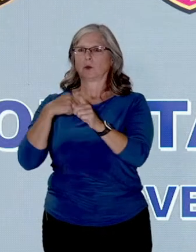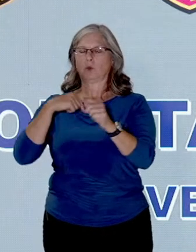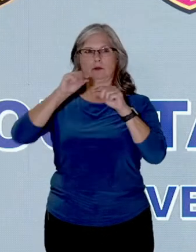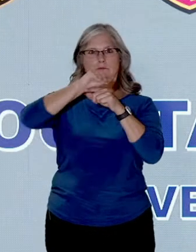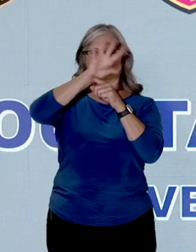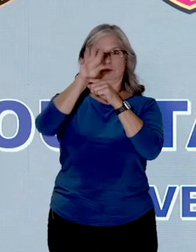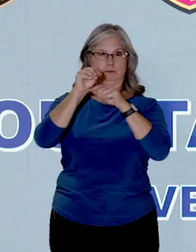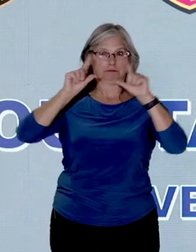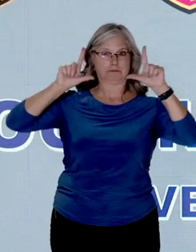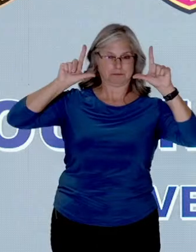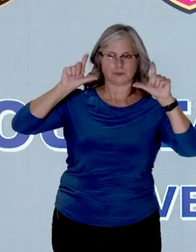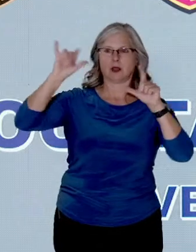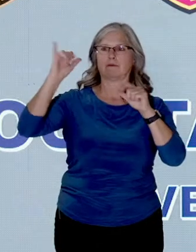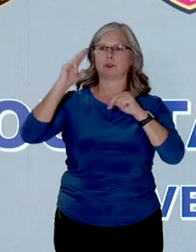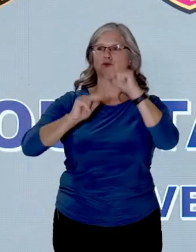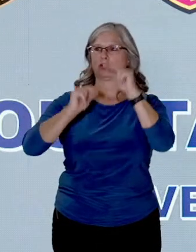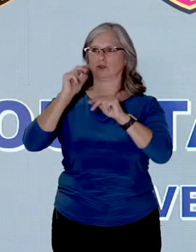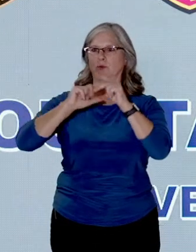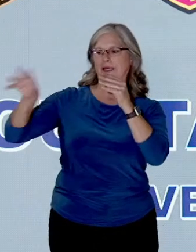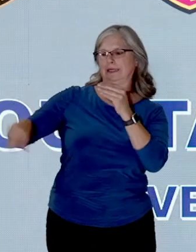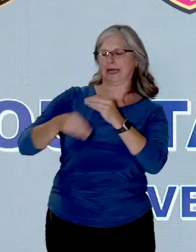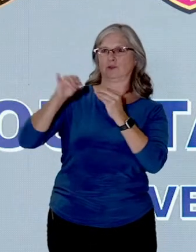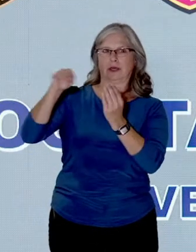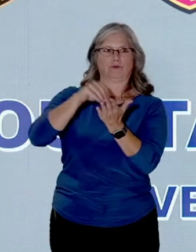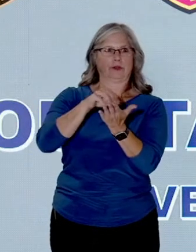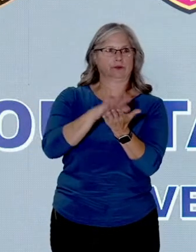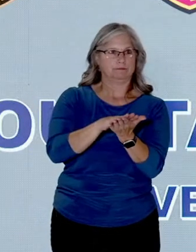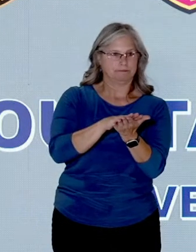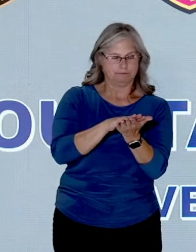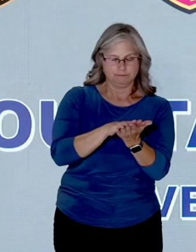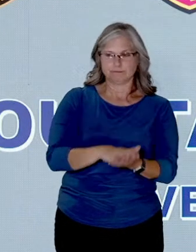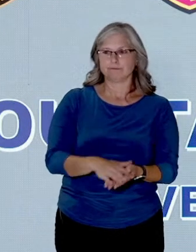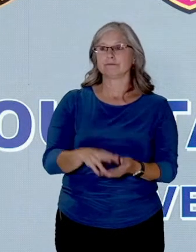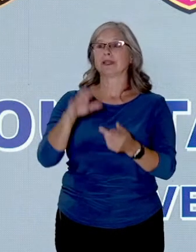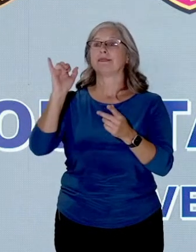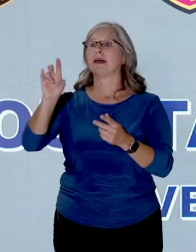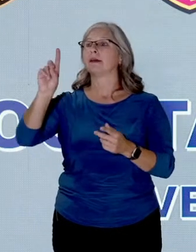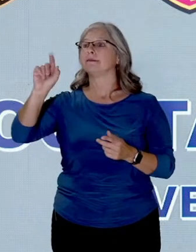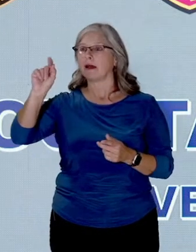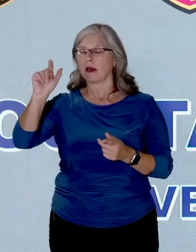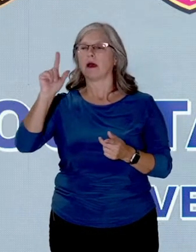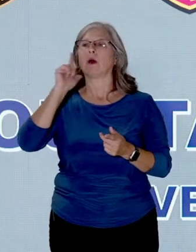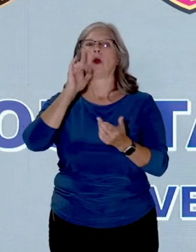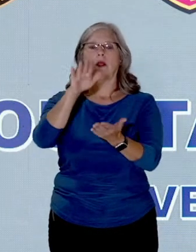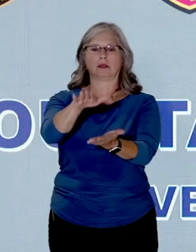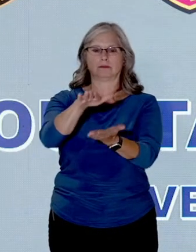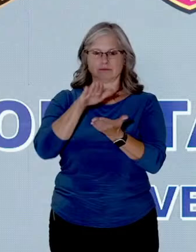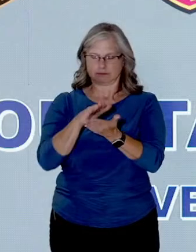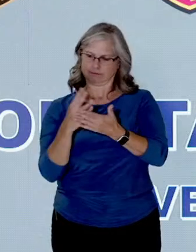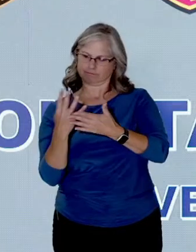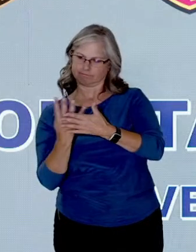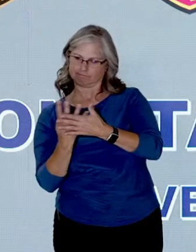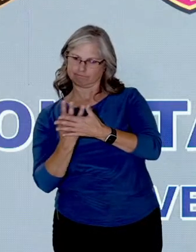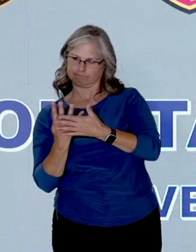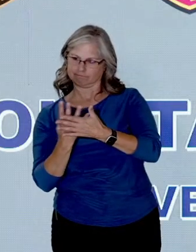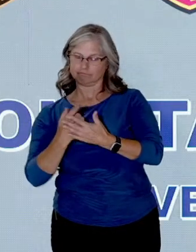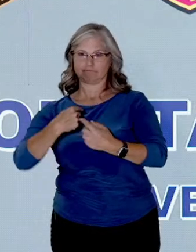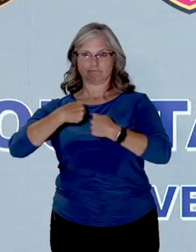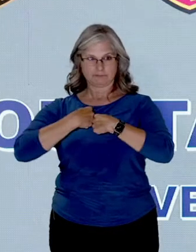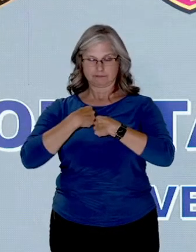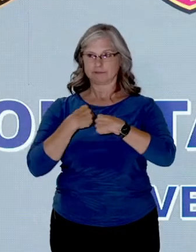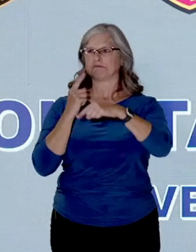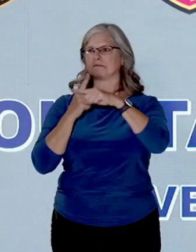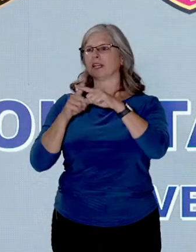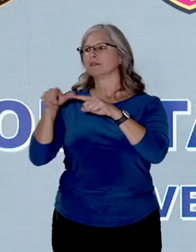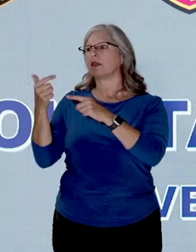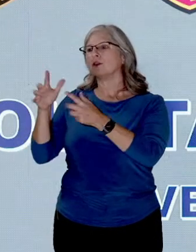picture of the structure that'll be attached to that record. And then that data will then be filtered through myself and the